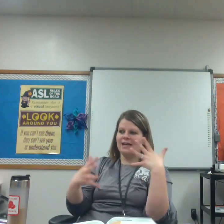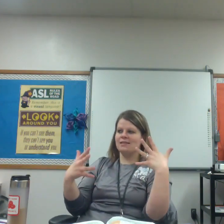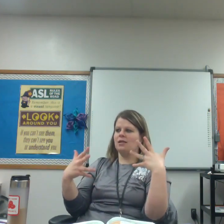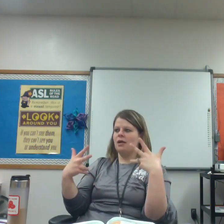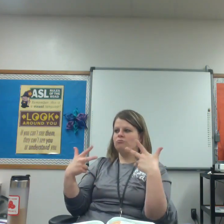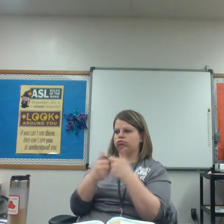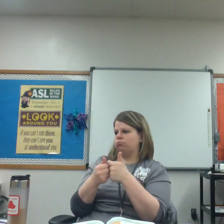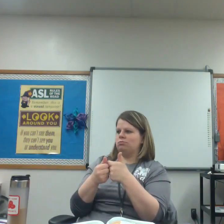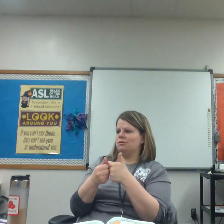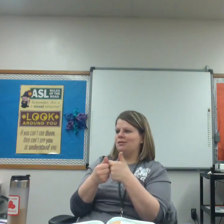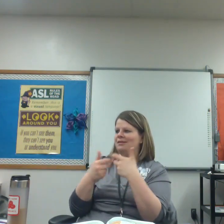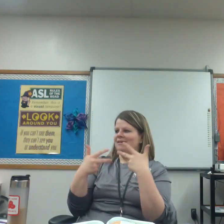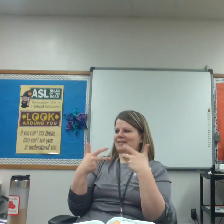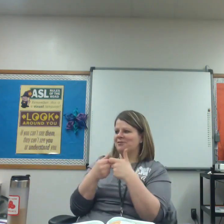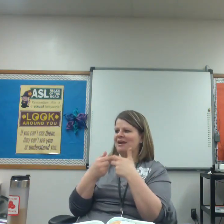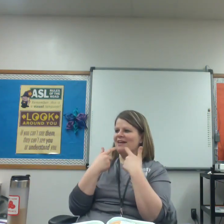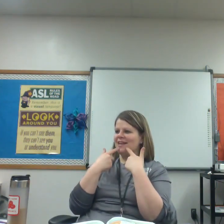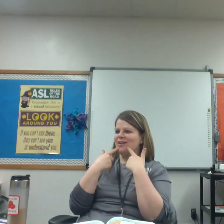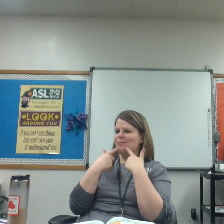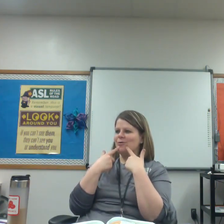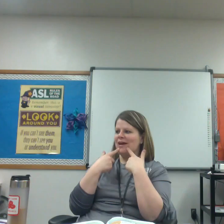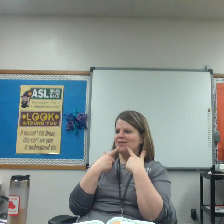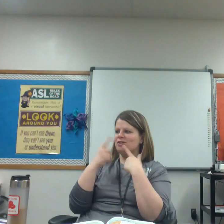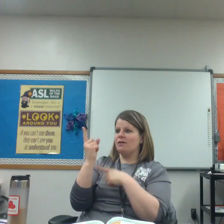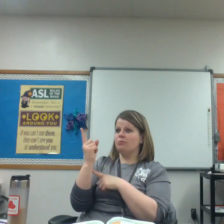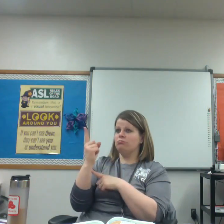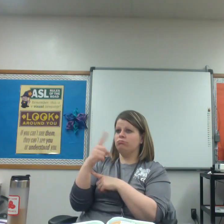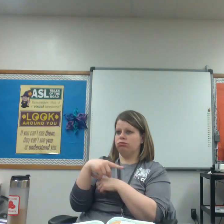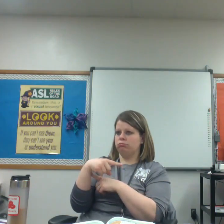accident, it's okay. Like your mouth adds to it or